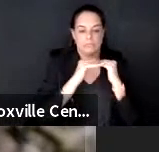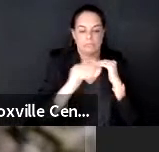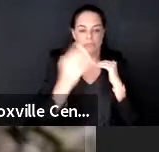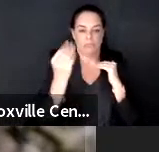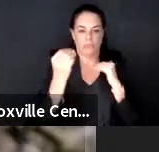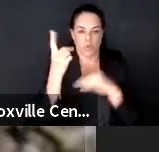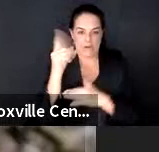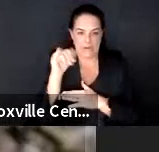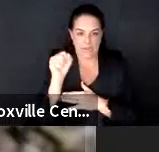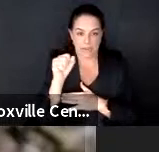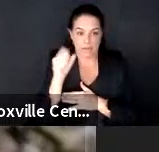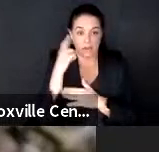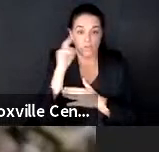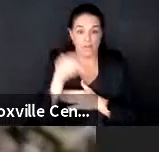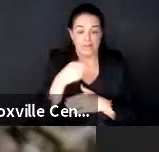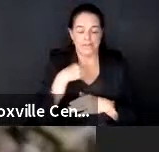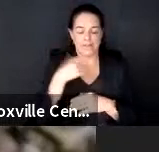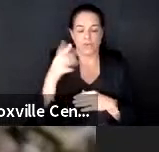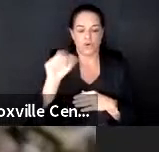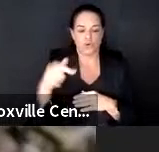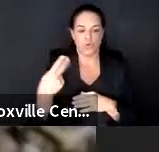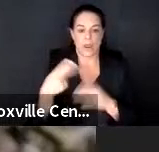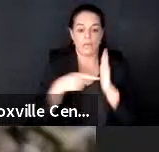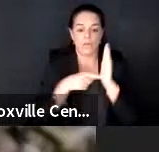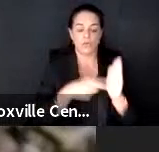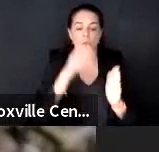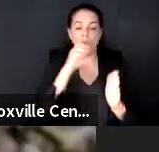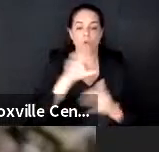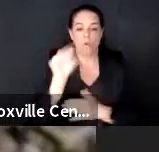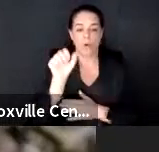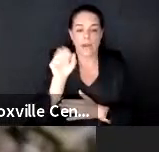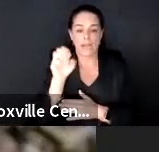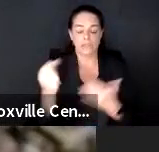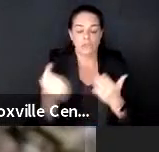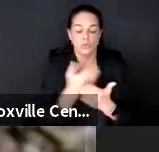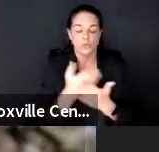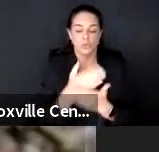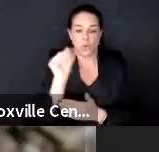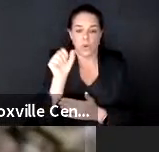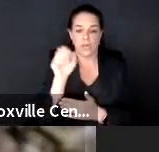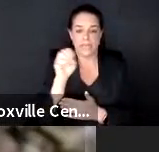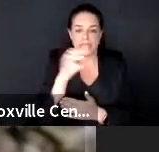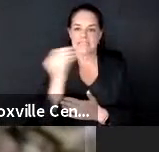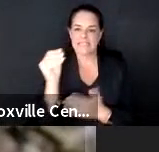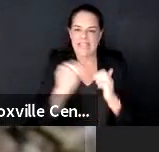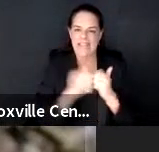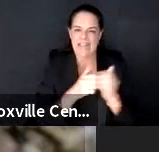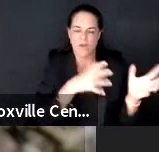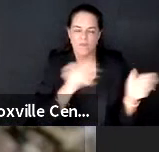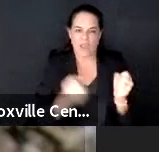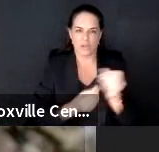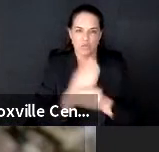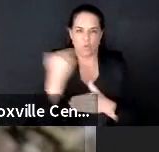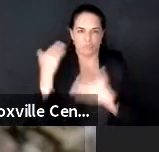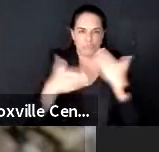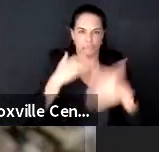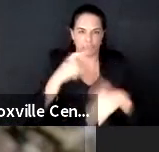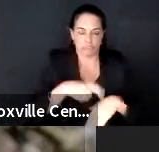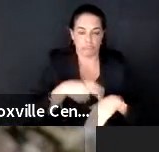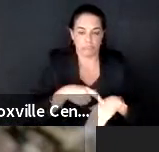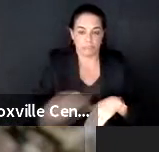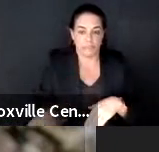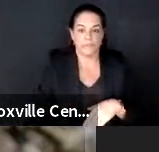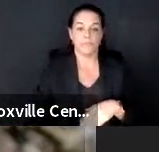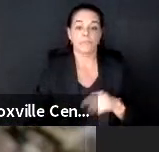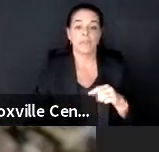illustrate this benchmark, we have a bar graph that shows previous cases, new cases, and the growth rate over time. Over this period, 10 flags